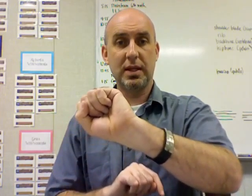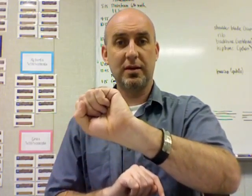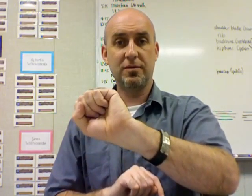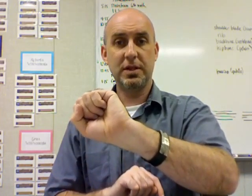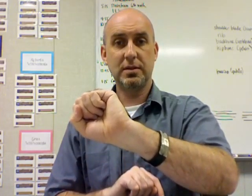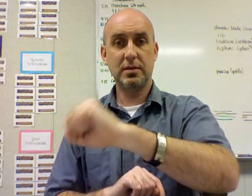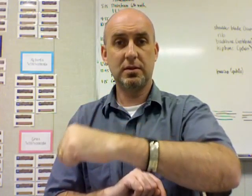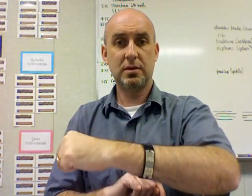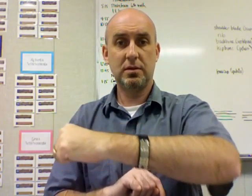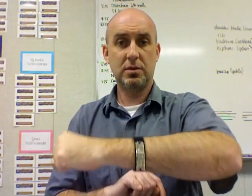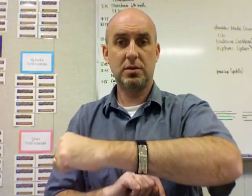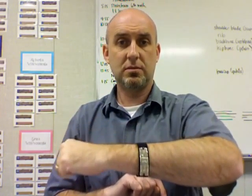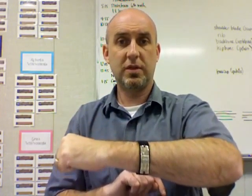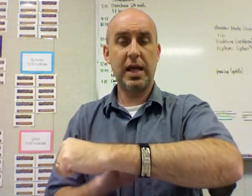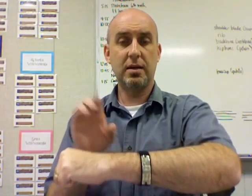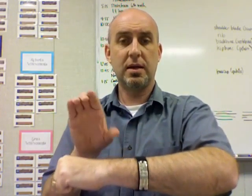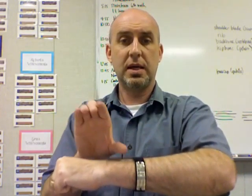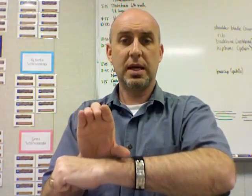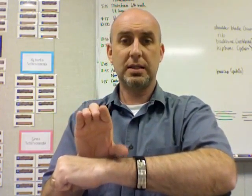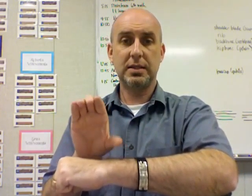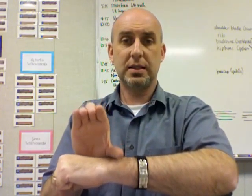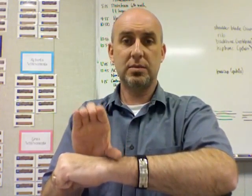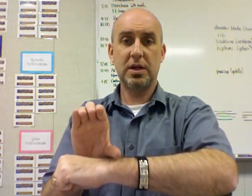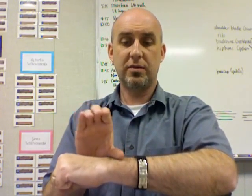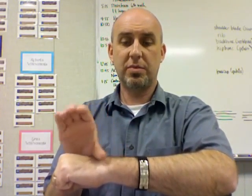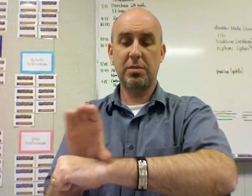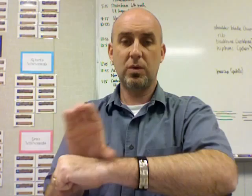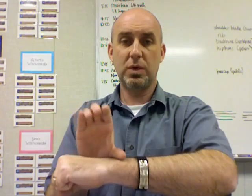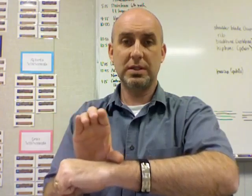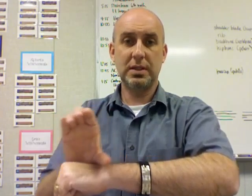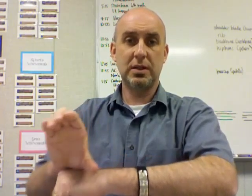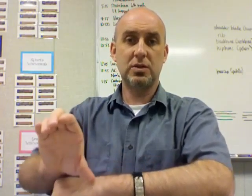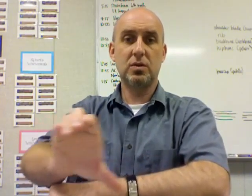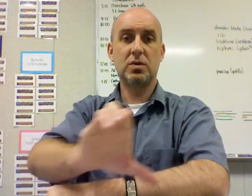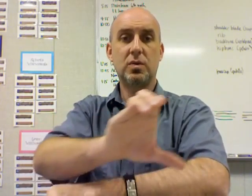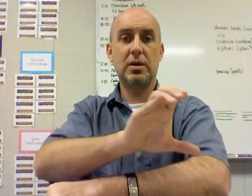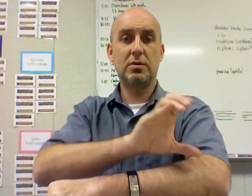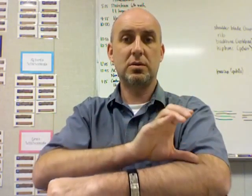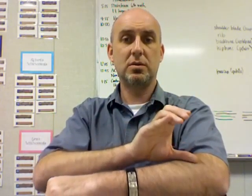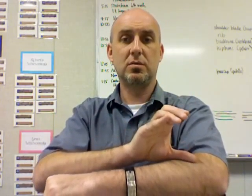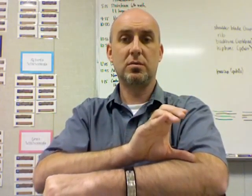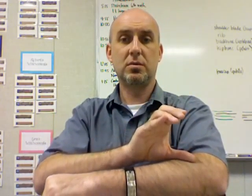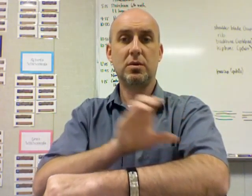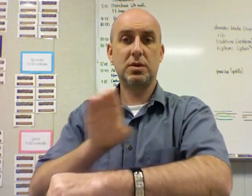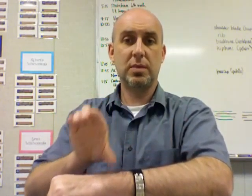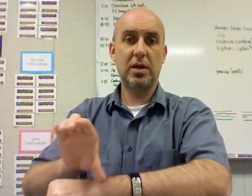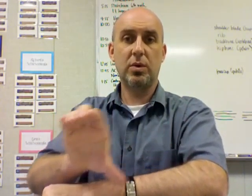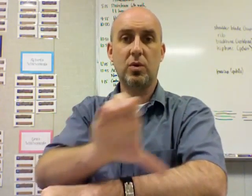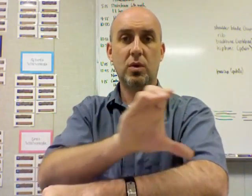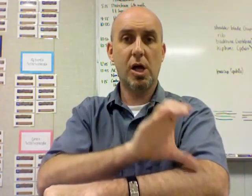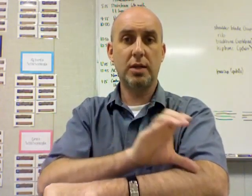a fist, just flat, and the C comes off by my wrist and circles around to close to my elbow.